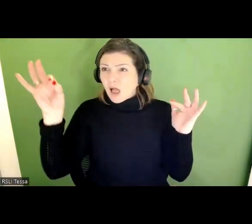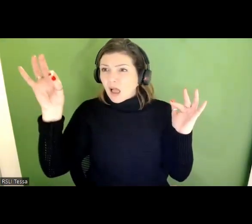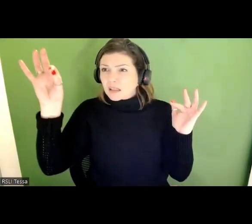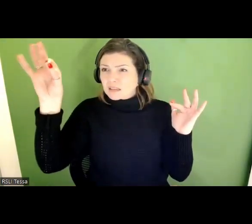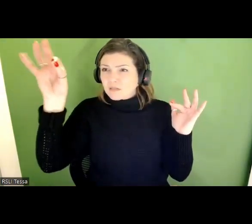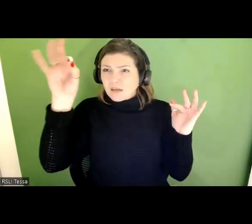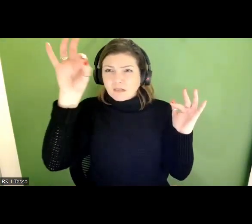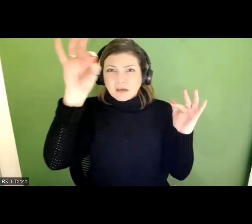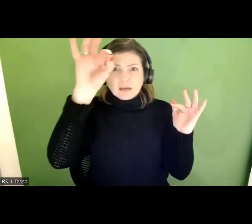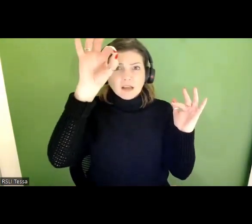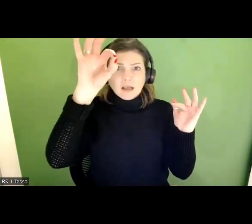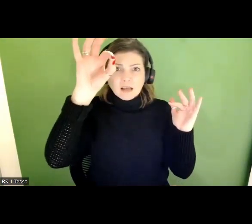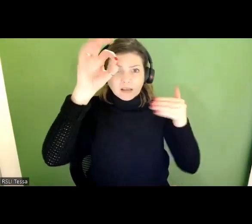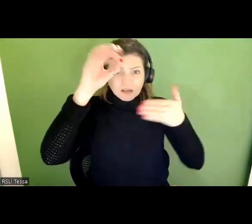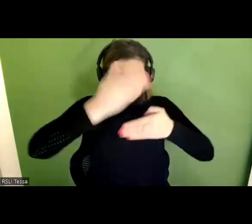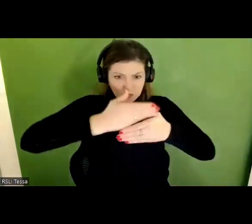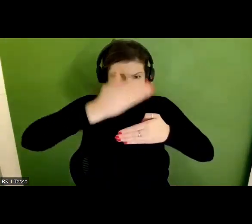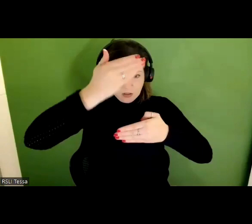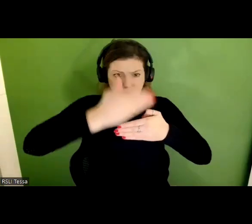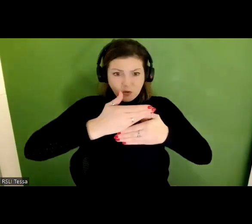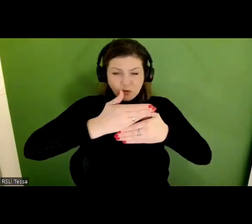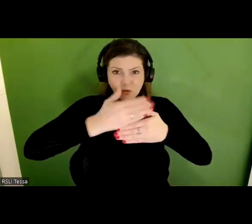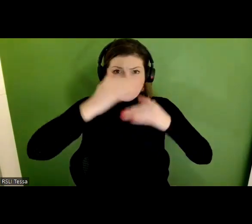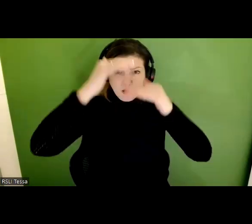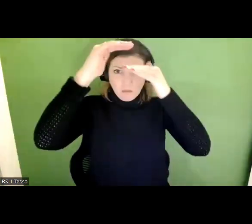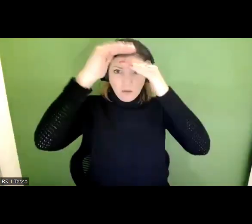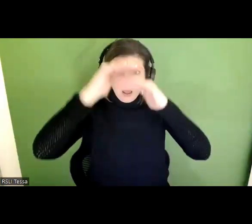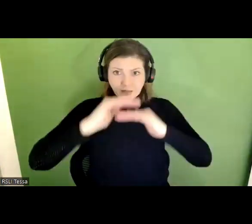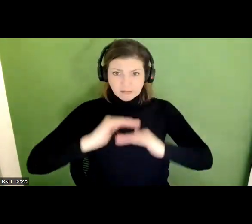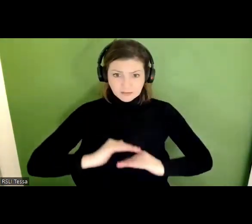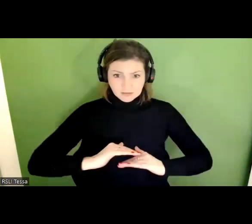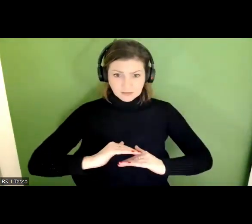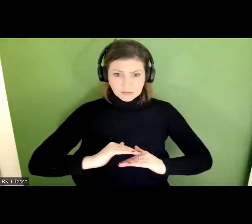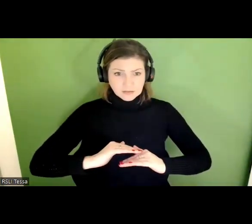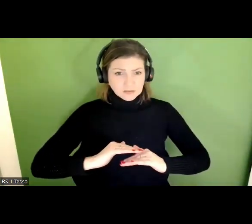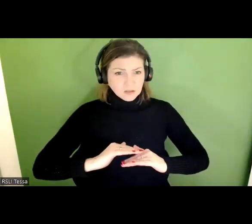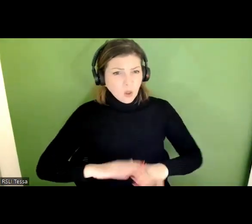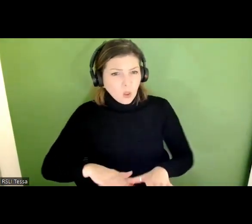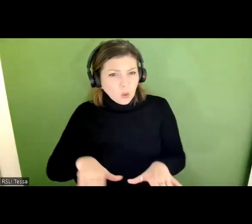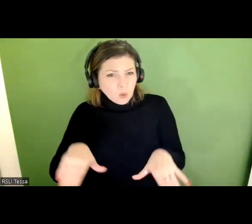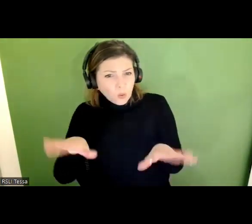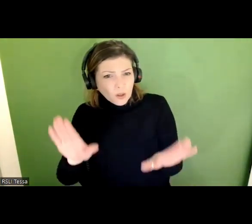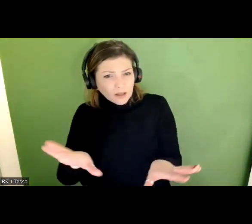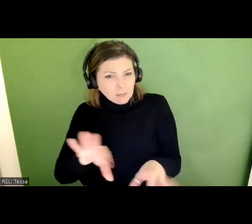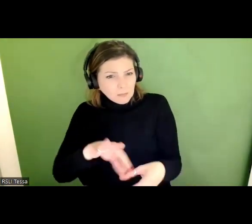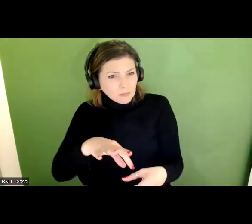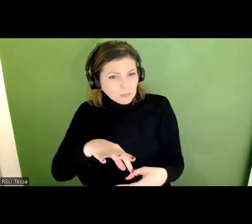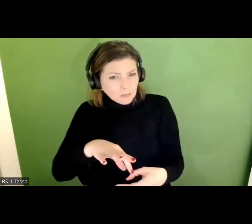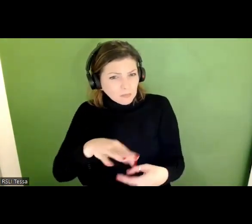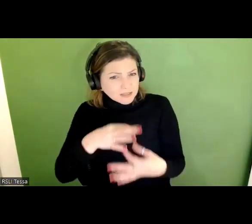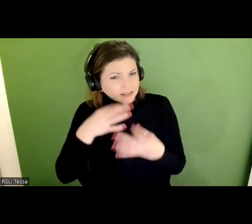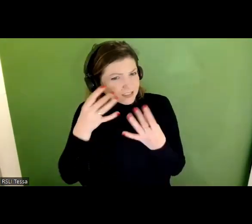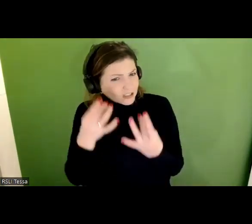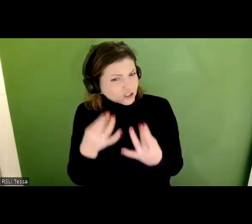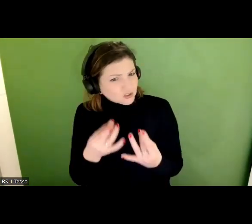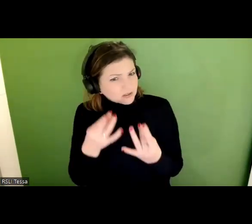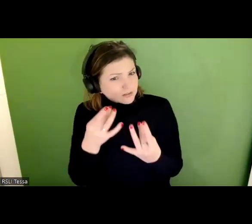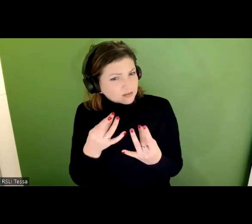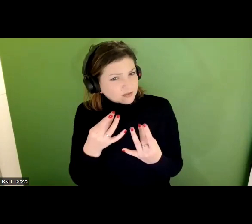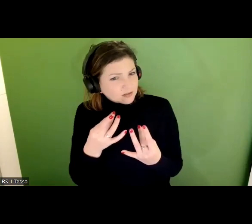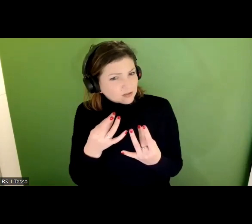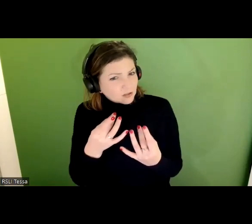blinds and skitters, a winged meditation. A child plays a recorder 3 doors